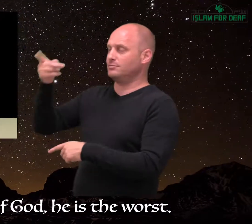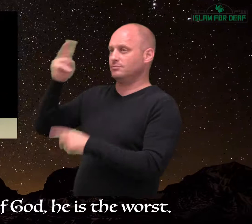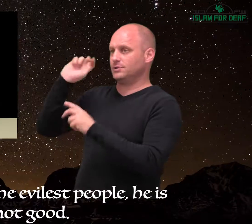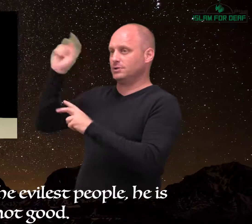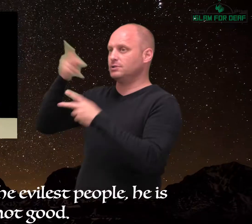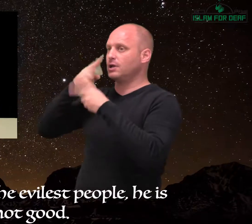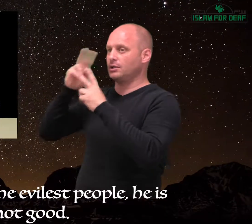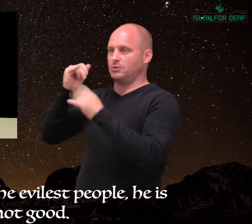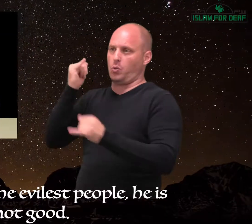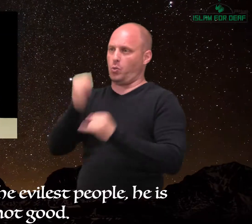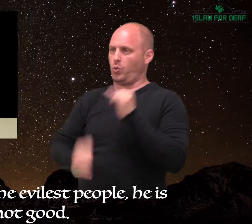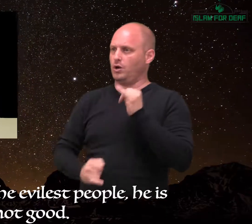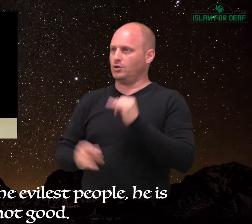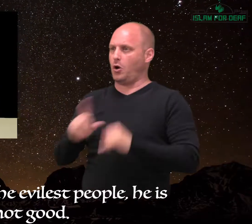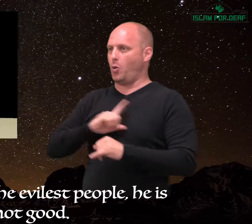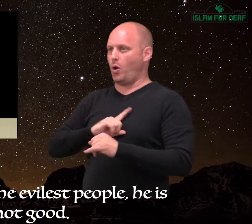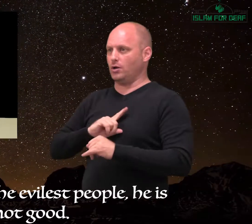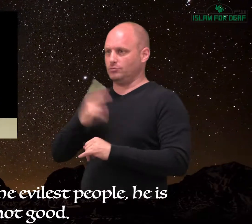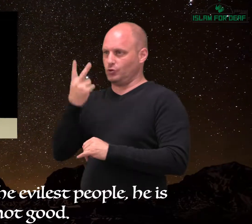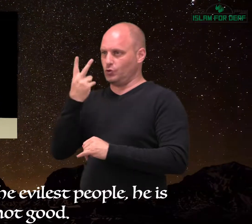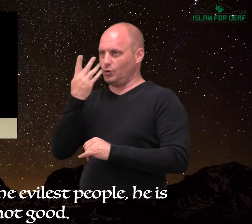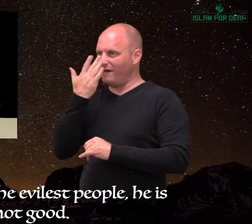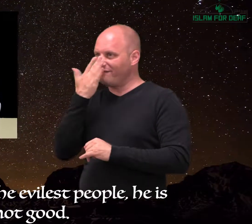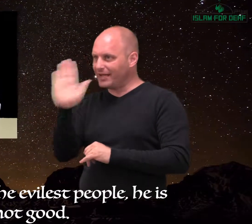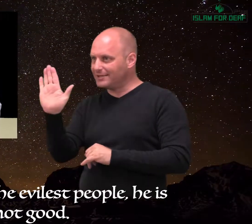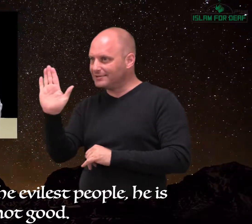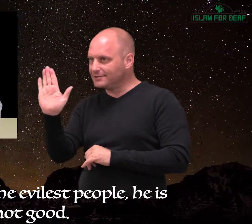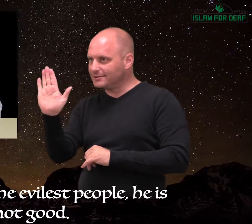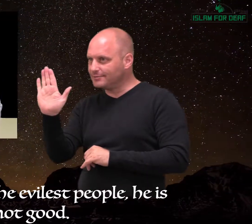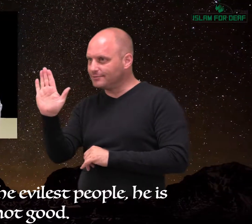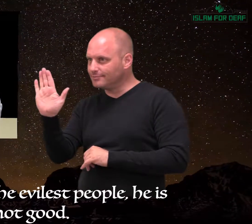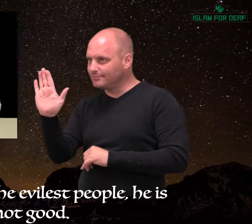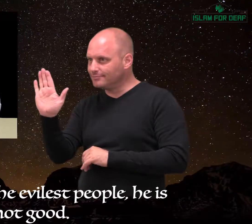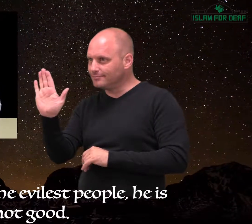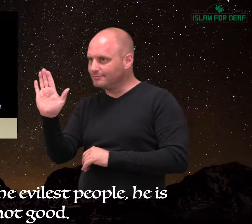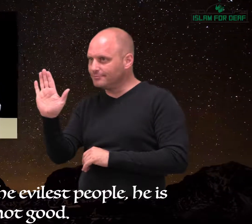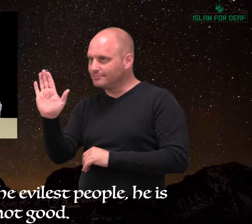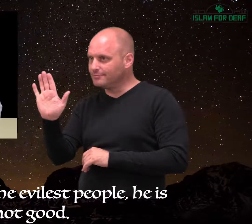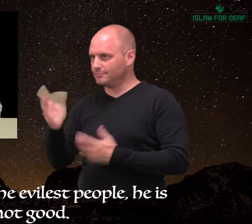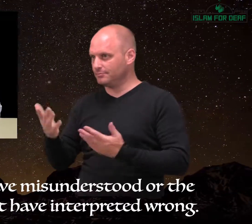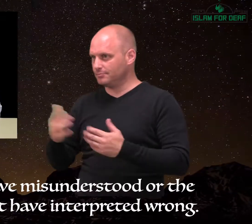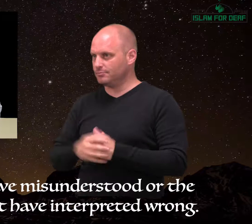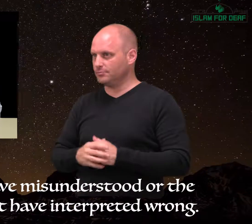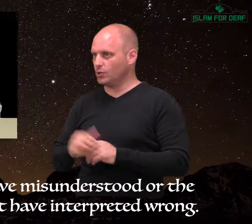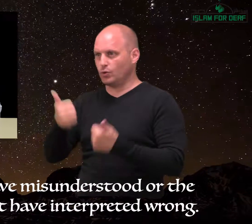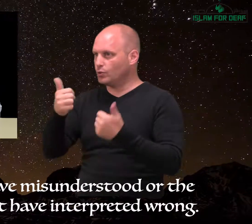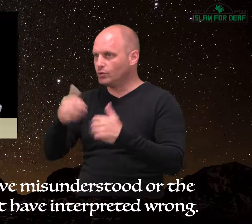God, he is worst. He is one of the evilest people. He is not good.